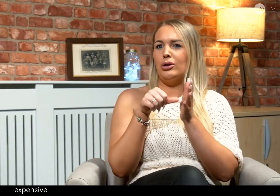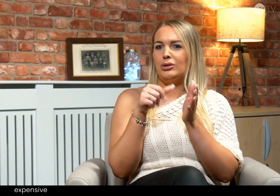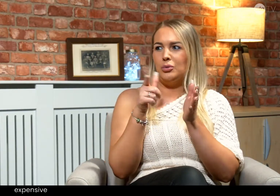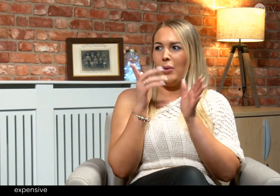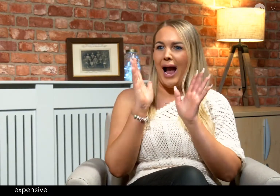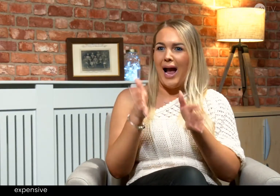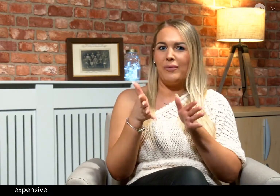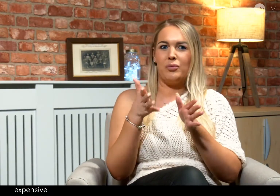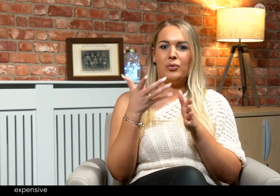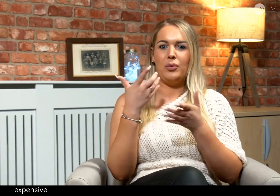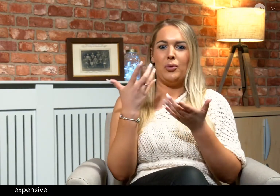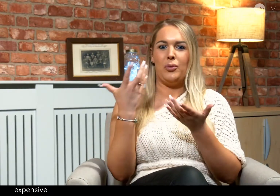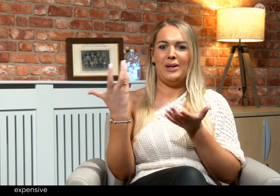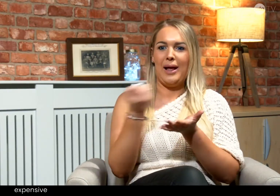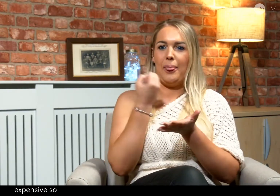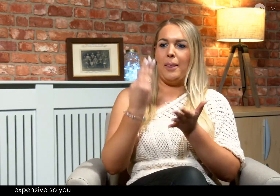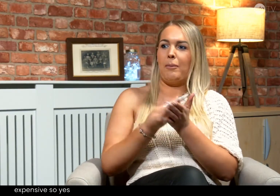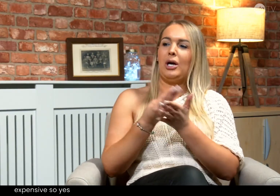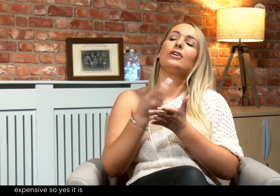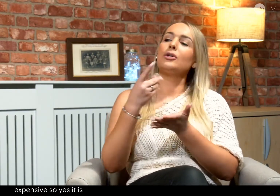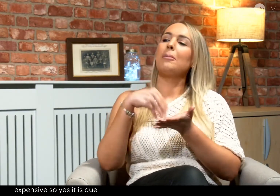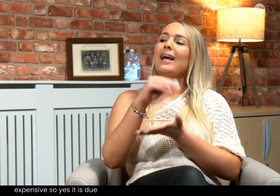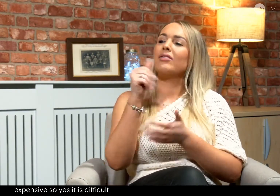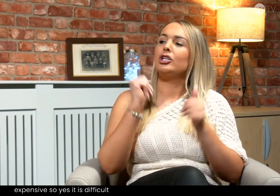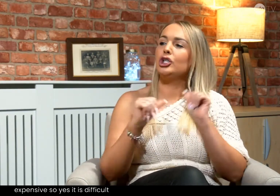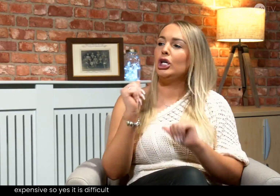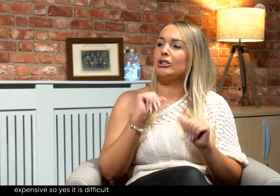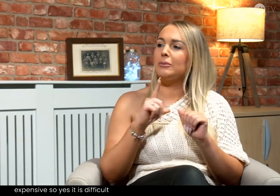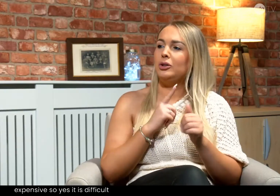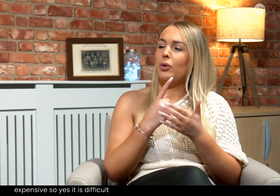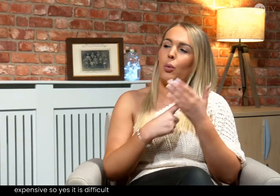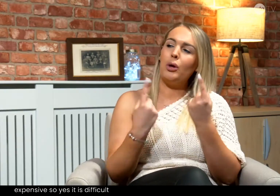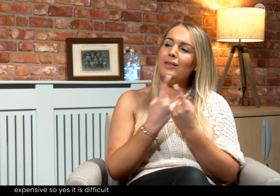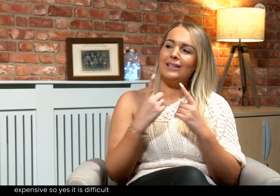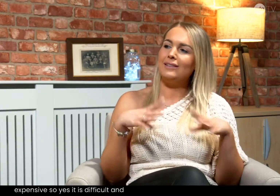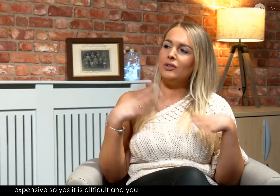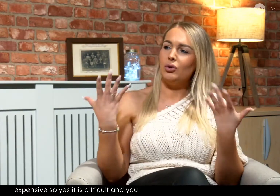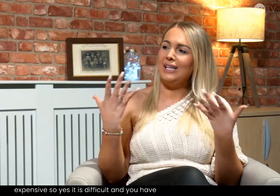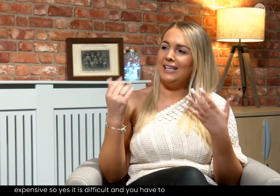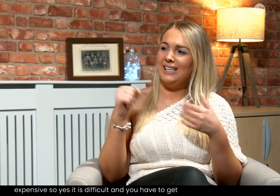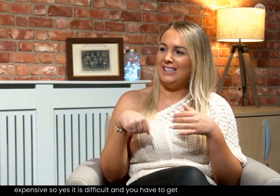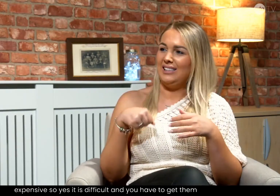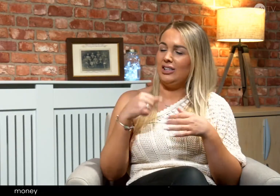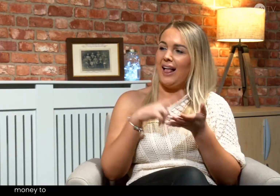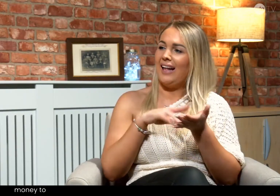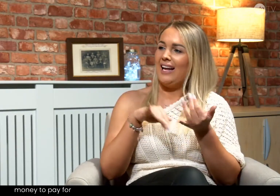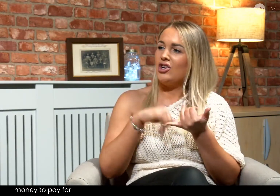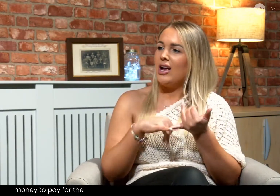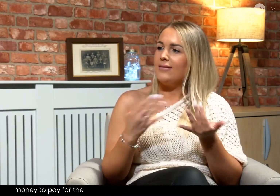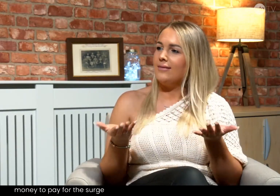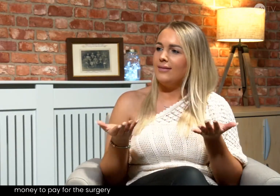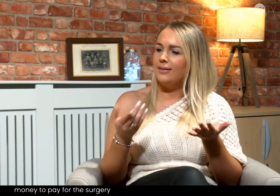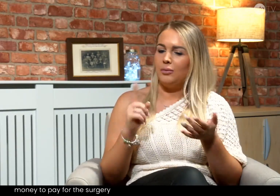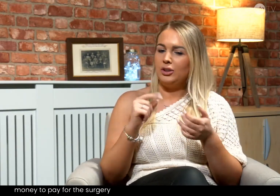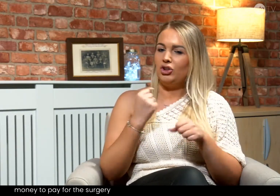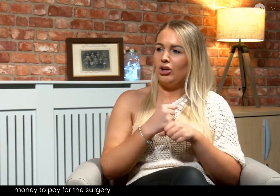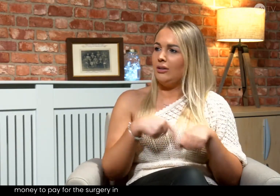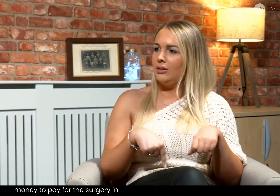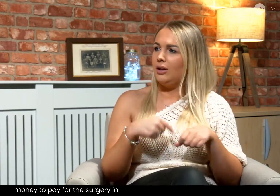So yes, it is difficult, and you have to get the money to pay for the surgery. You know, it's not free on the